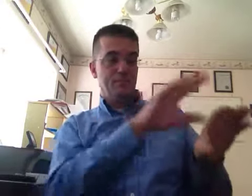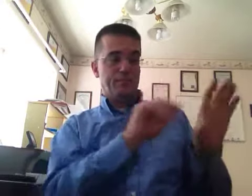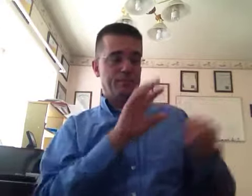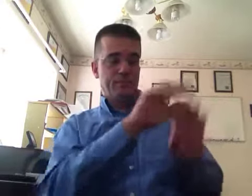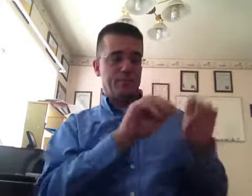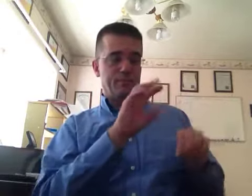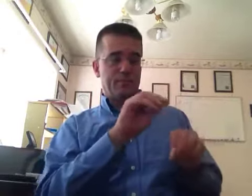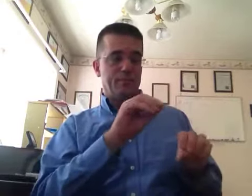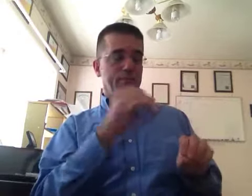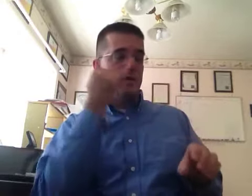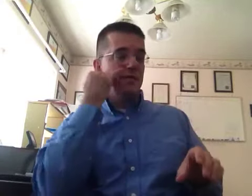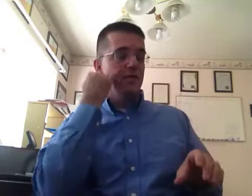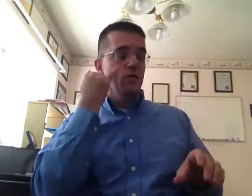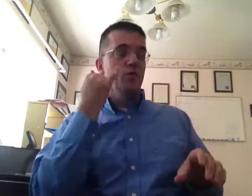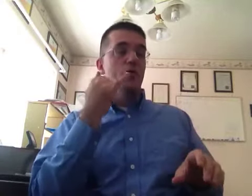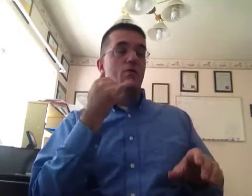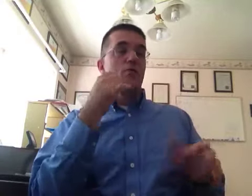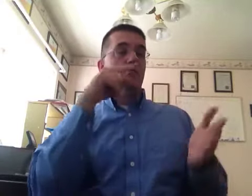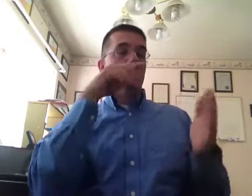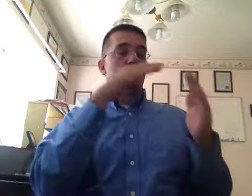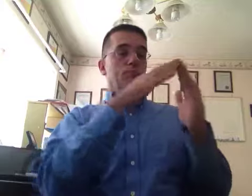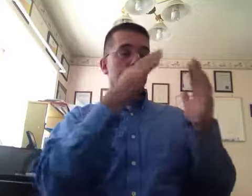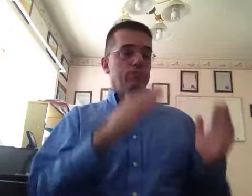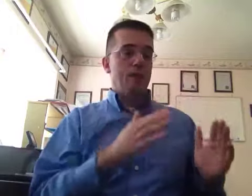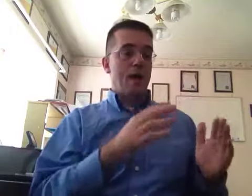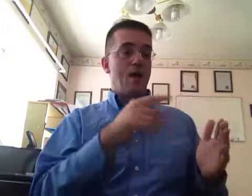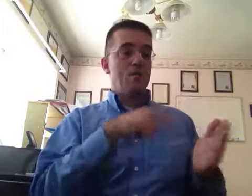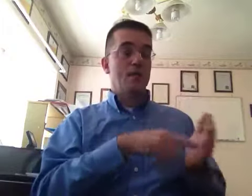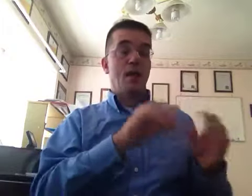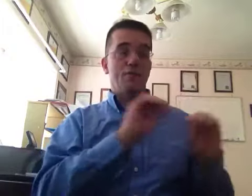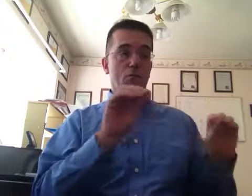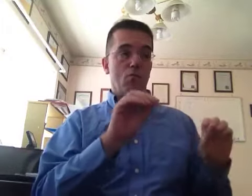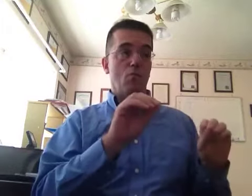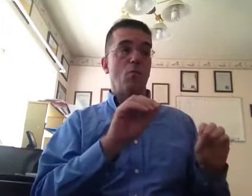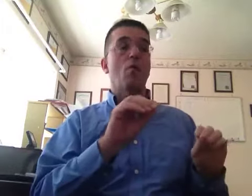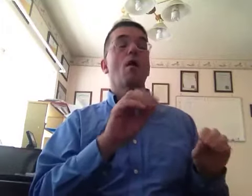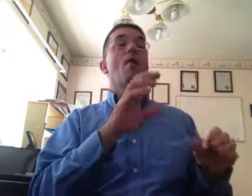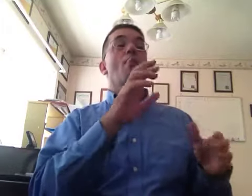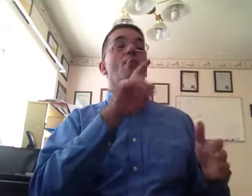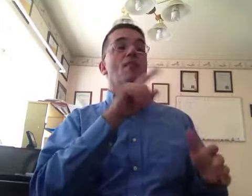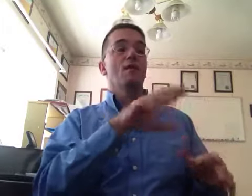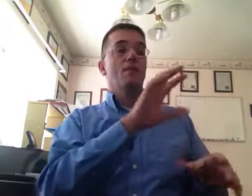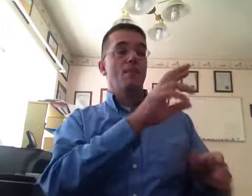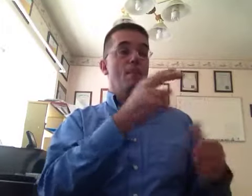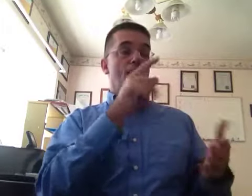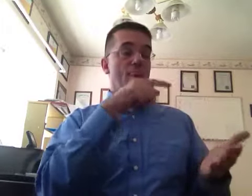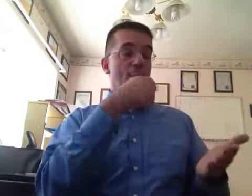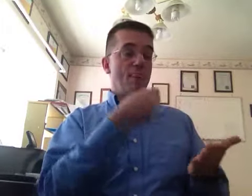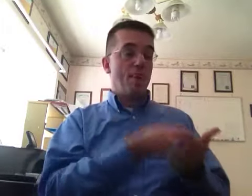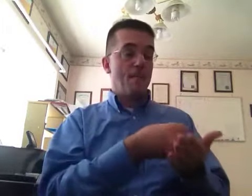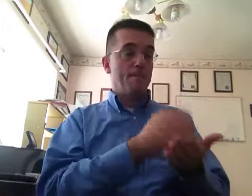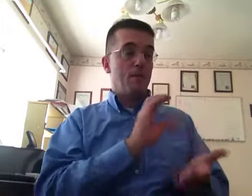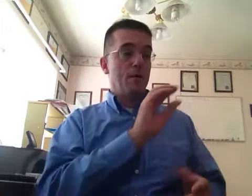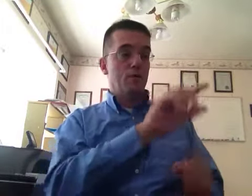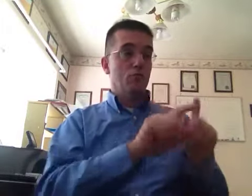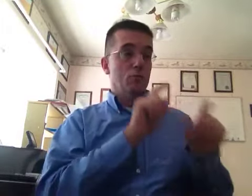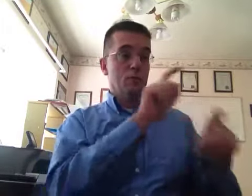forth, the pull on this deal is between those, the short-term need for emergency cash versus the best way to long-term create